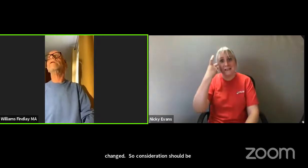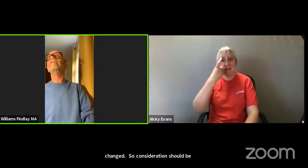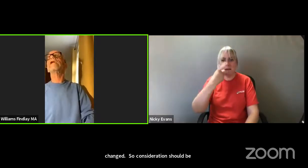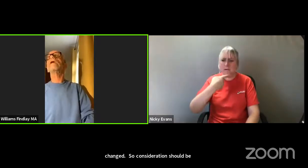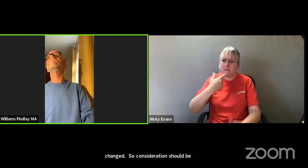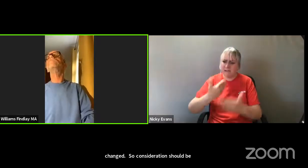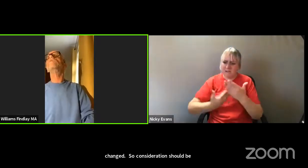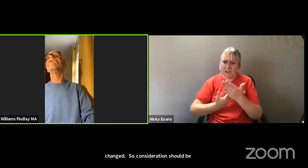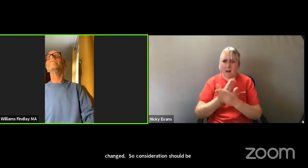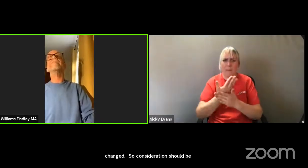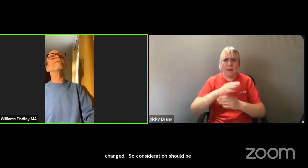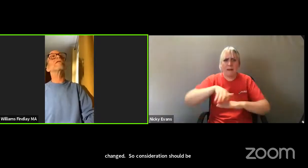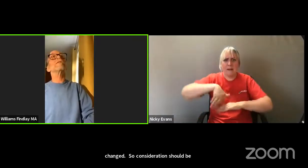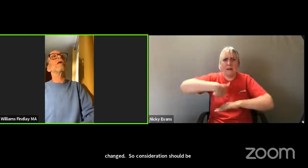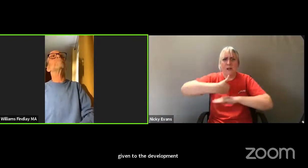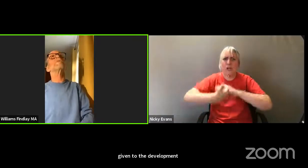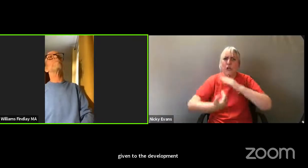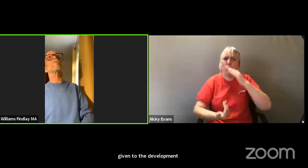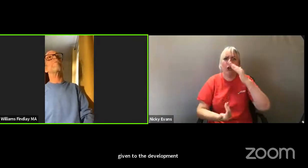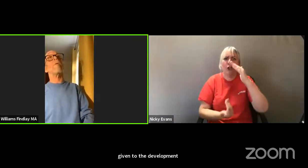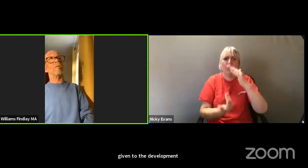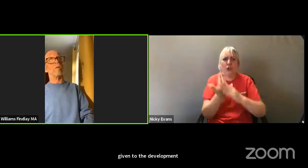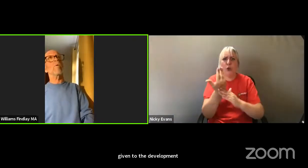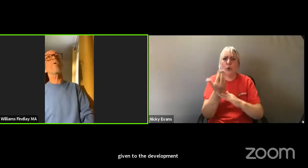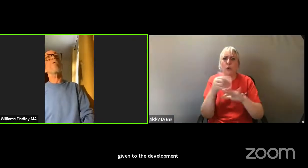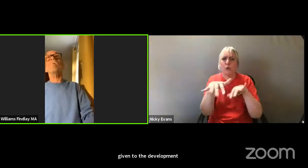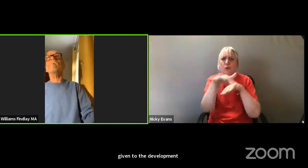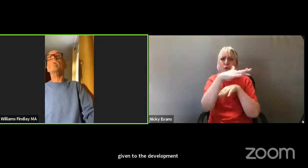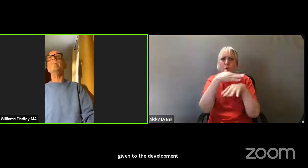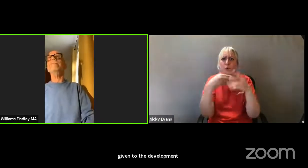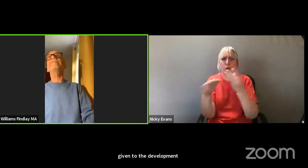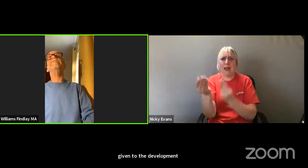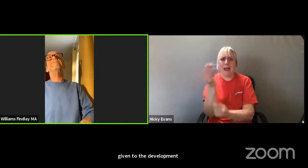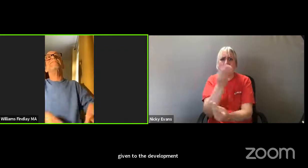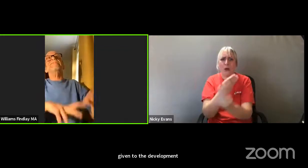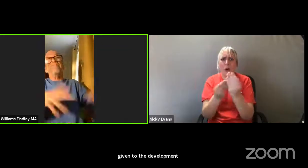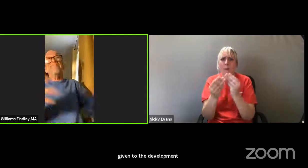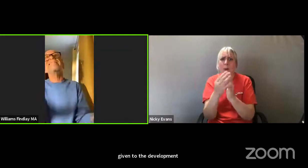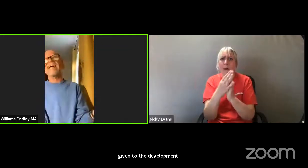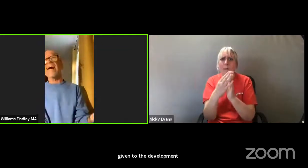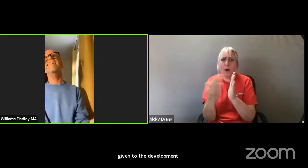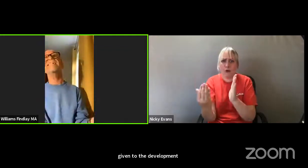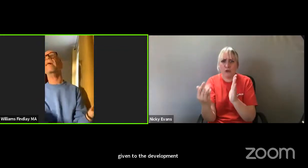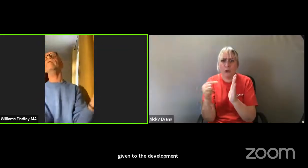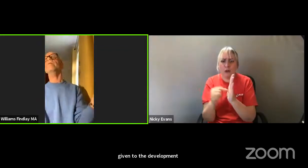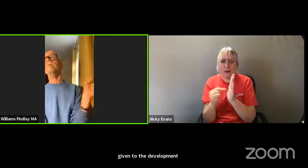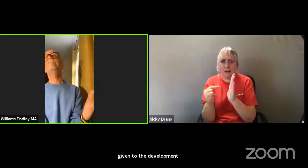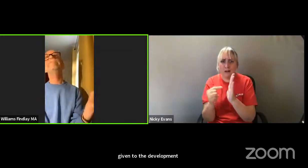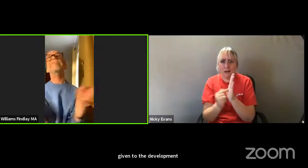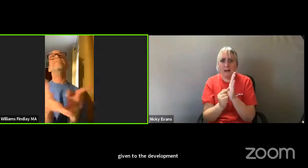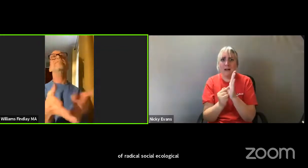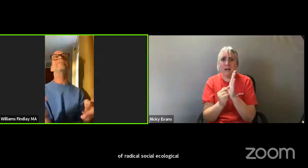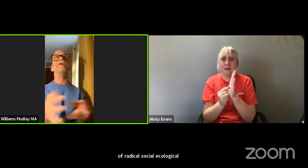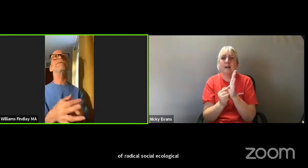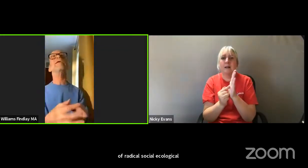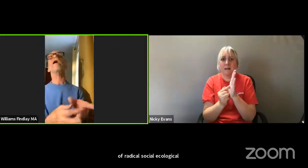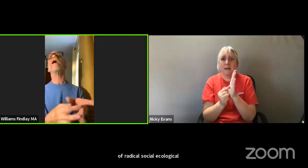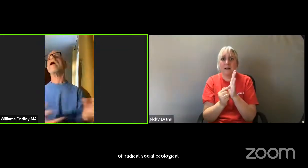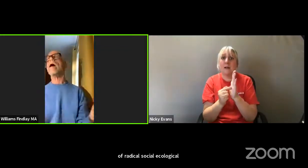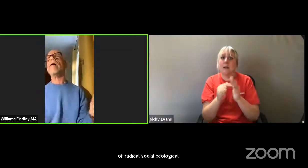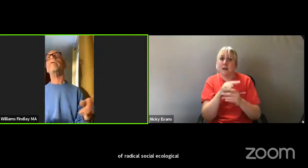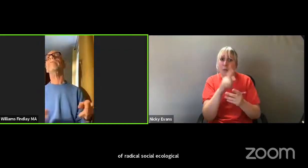radical social ecological model which retain the